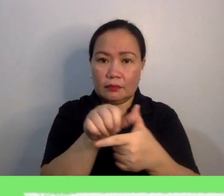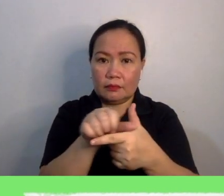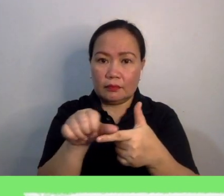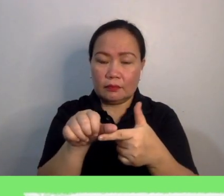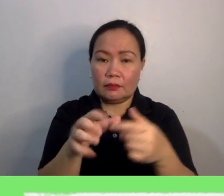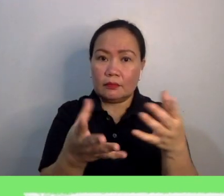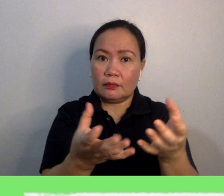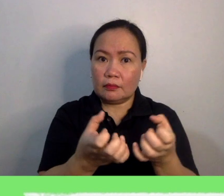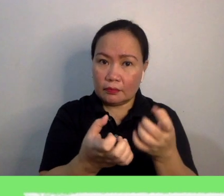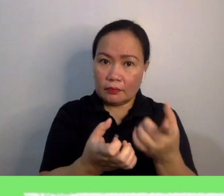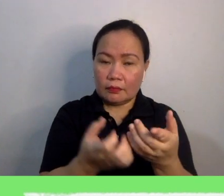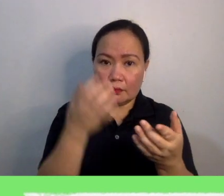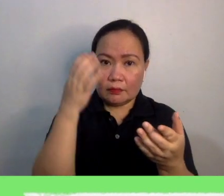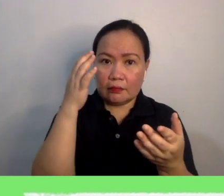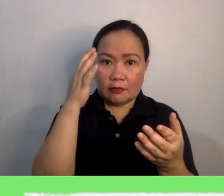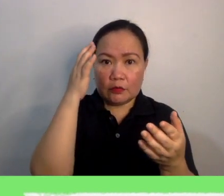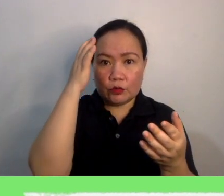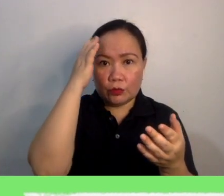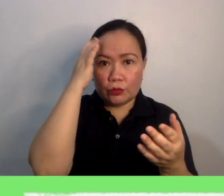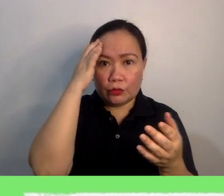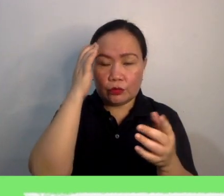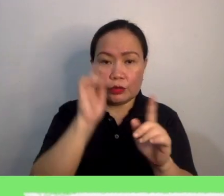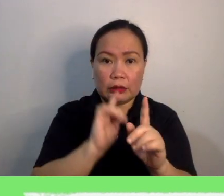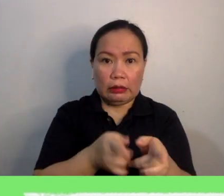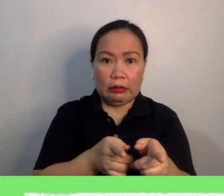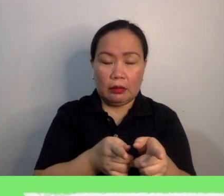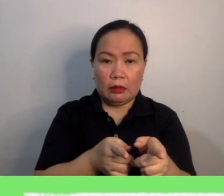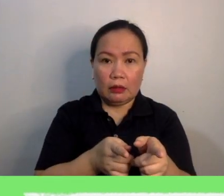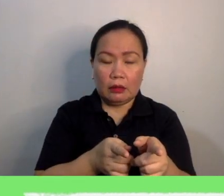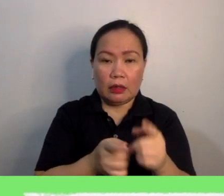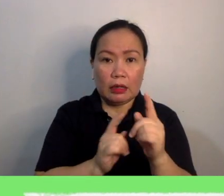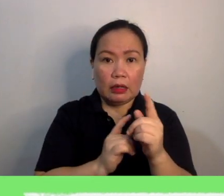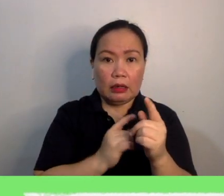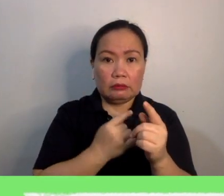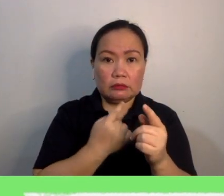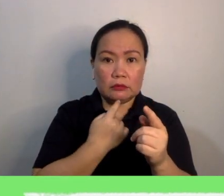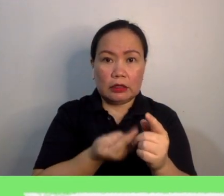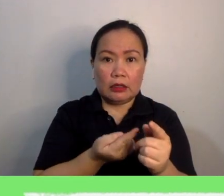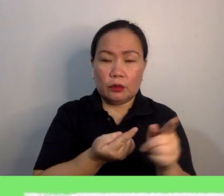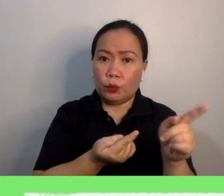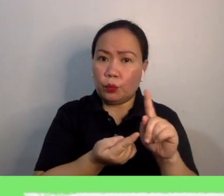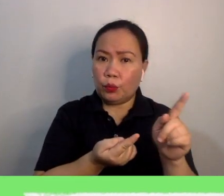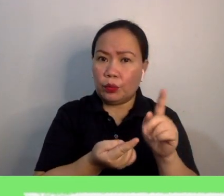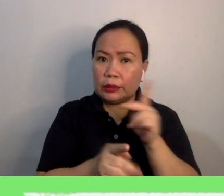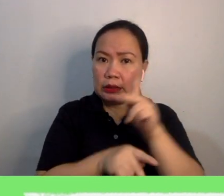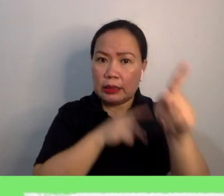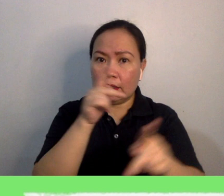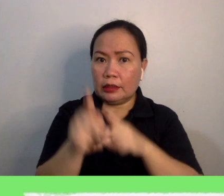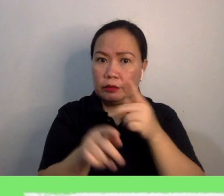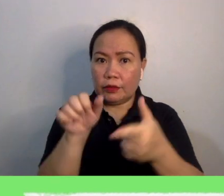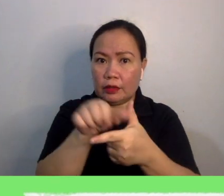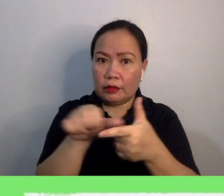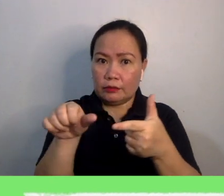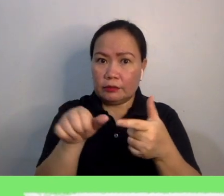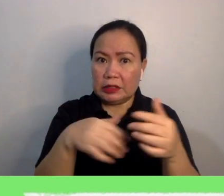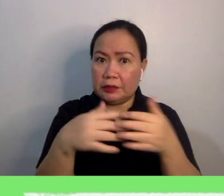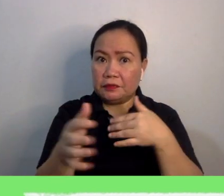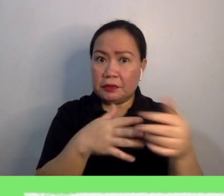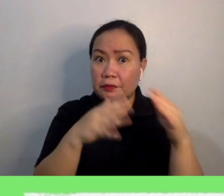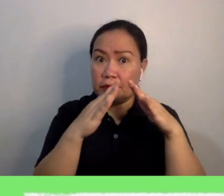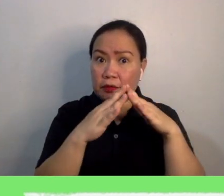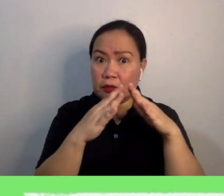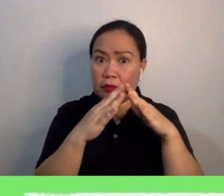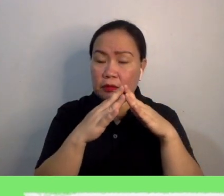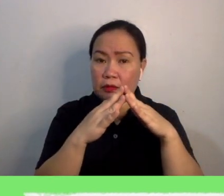angles. Now, I want you to identify the different kinds of angles. So kahit nasa bahay po tayo nanonood, pwede